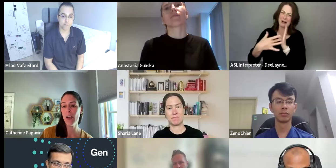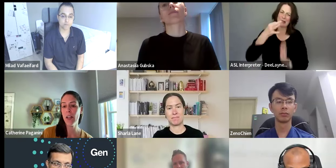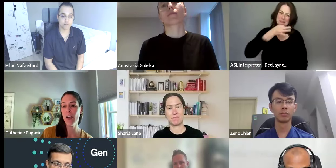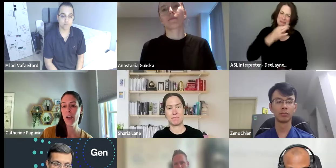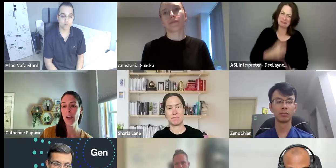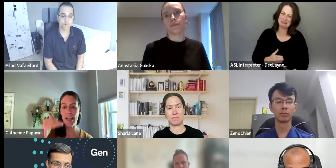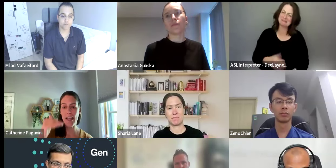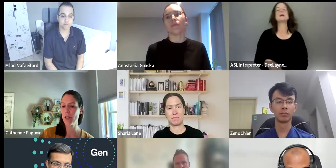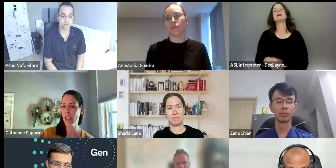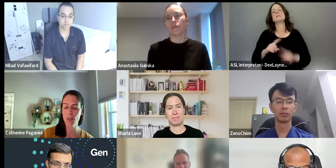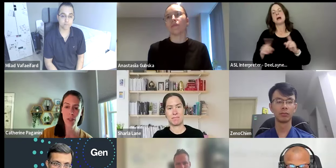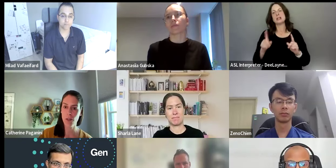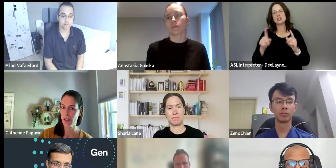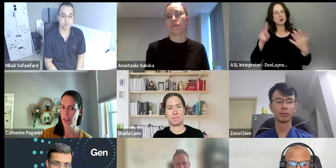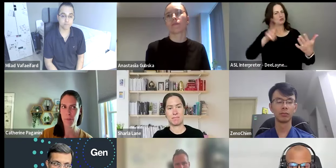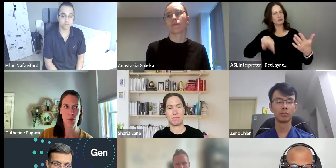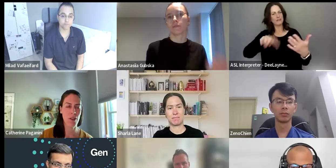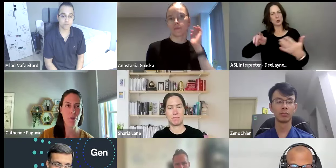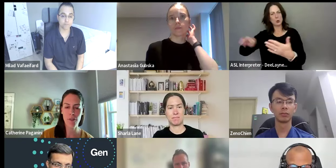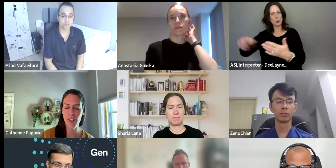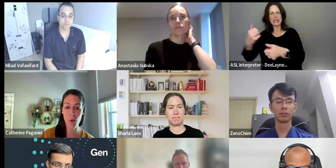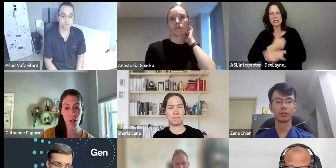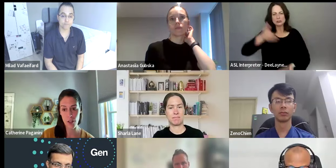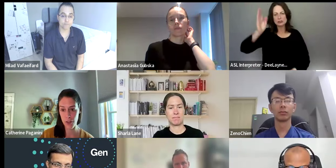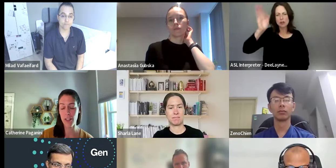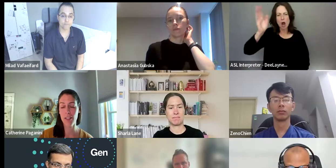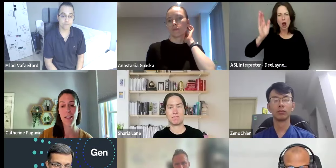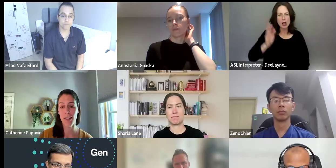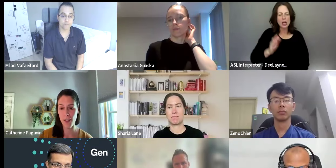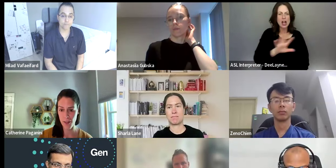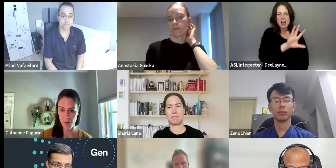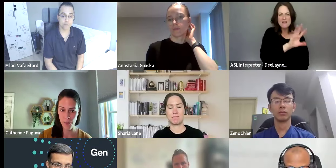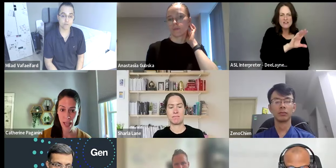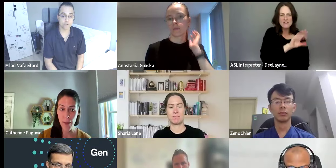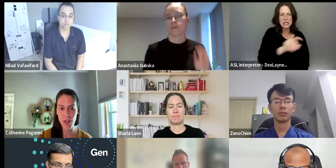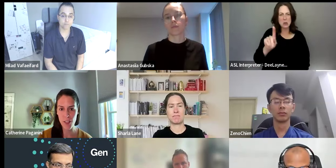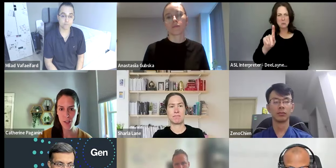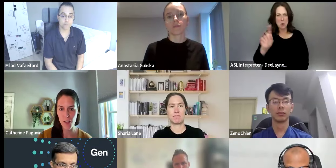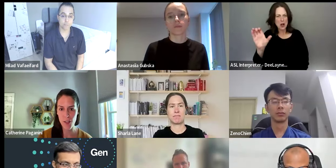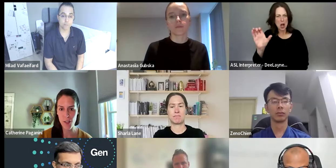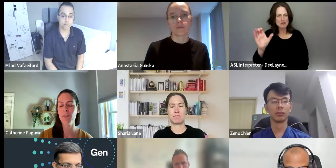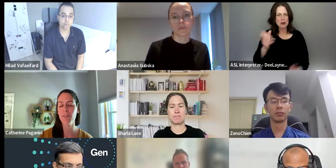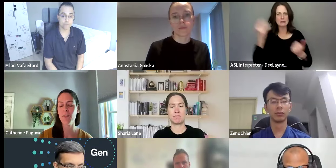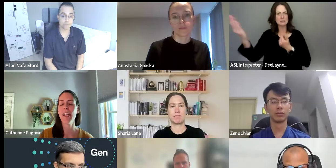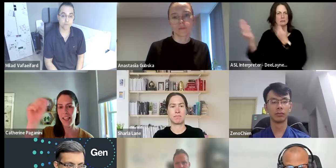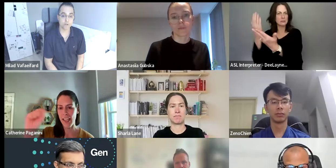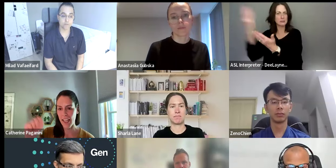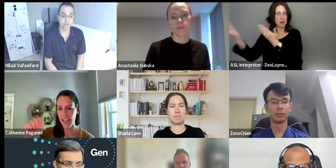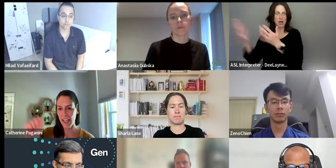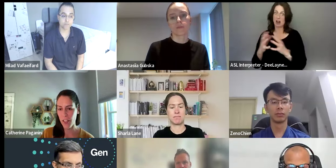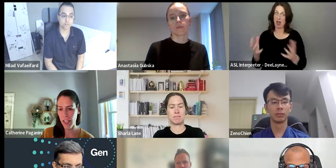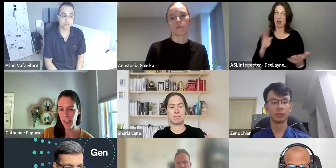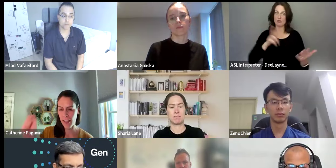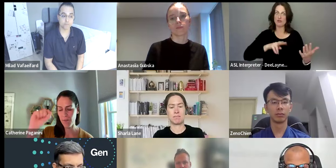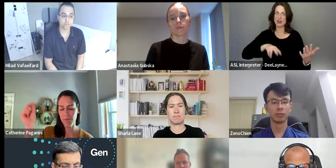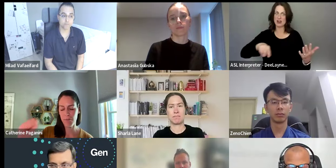you review, like each person gets to review, I think between 50 or 100 abstracts, so it's a lot, right? And